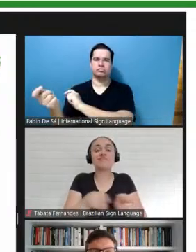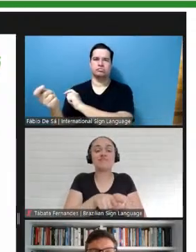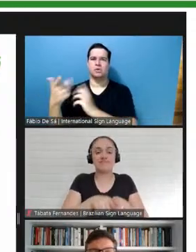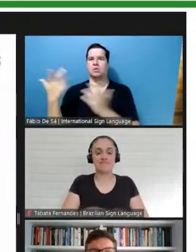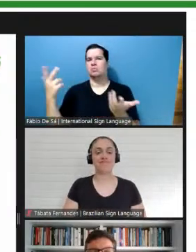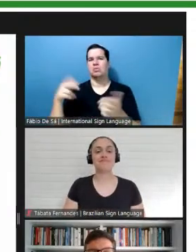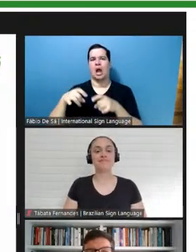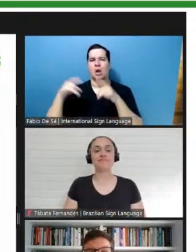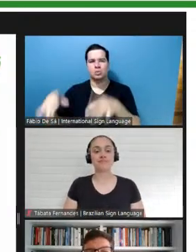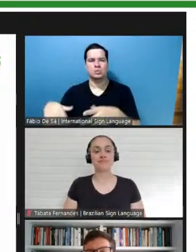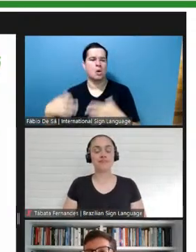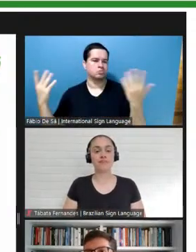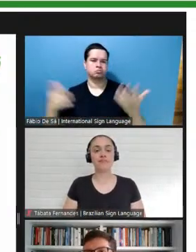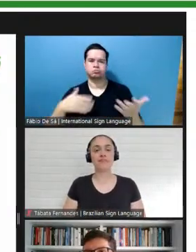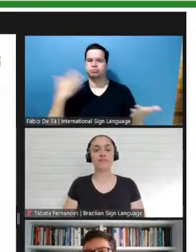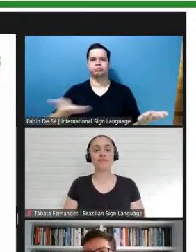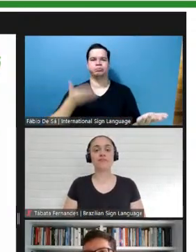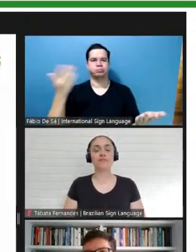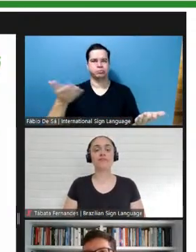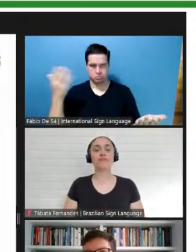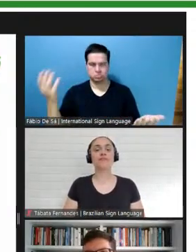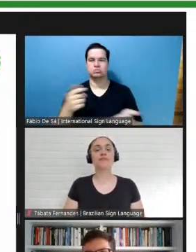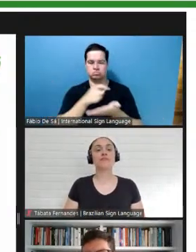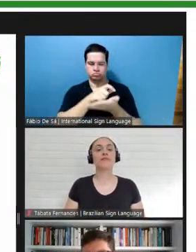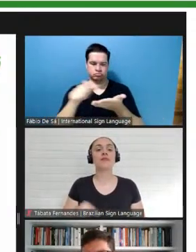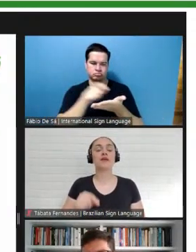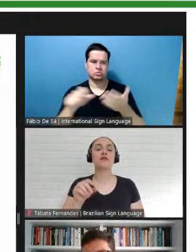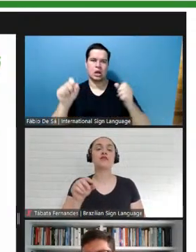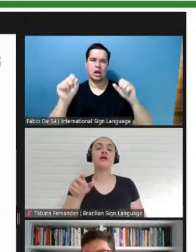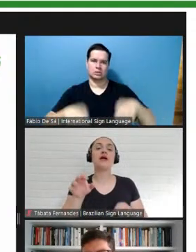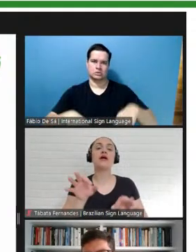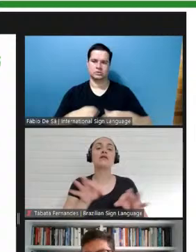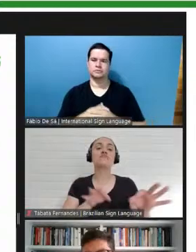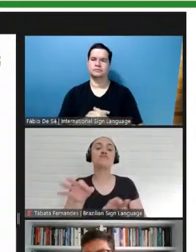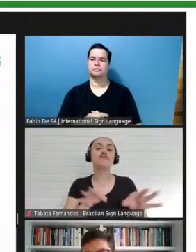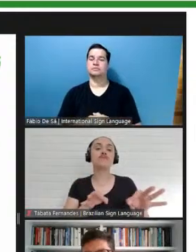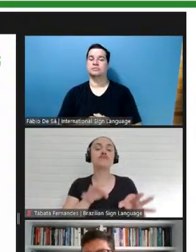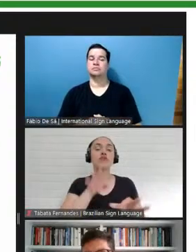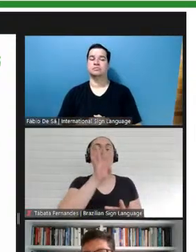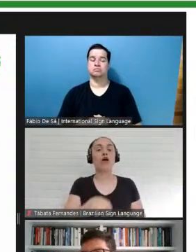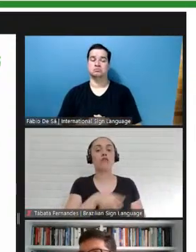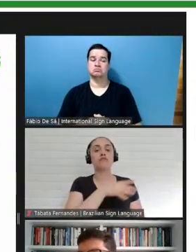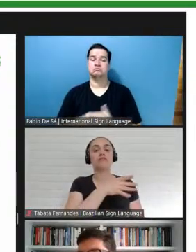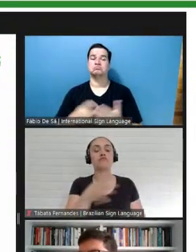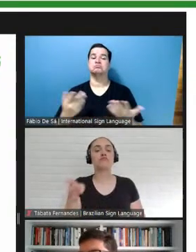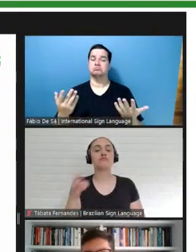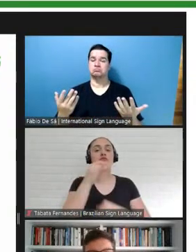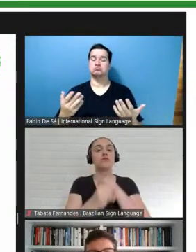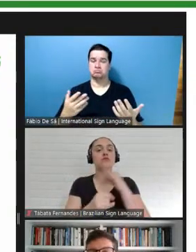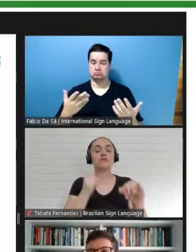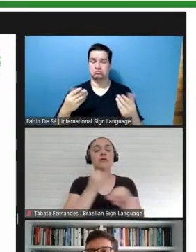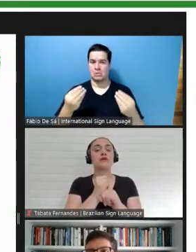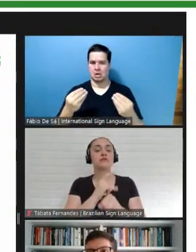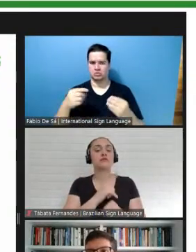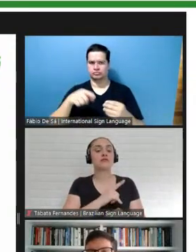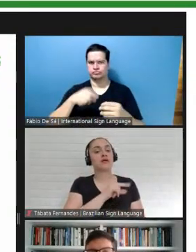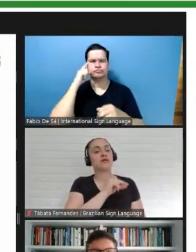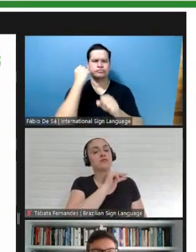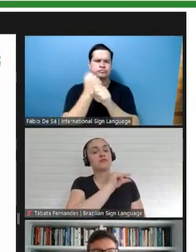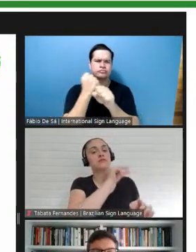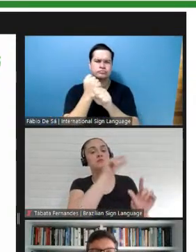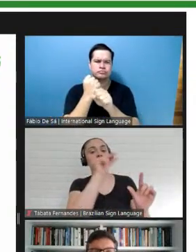online graphic organisers. And these allow students to organise their understanding and information effectively. If I've got students with